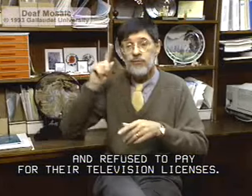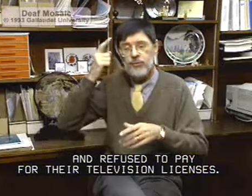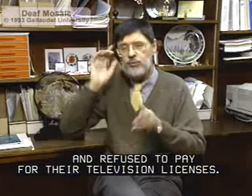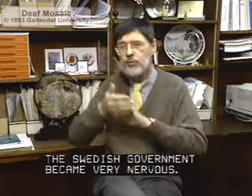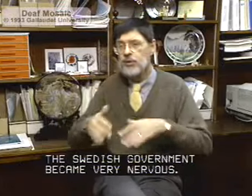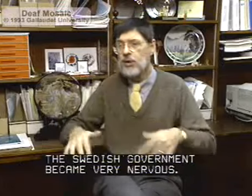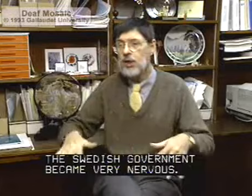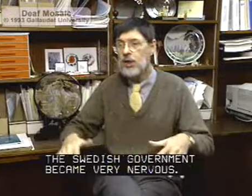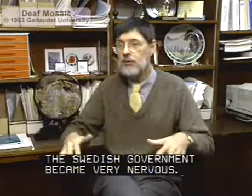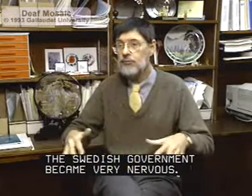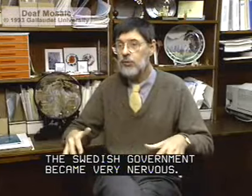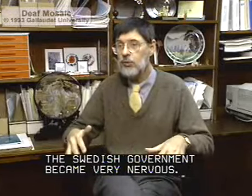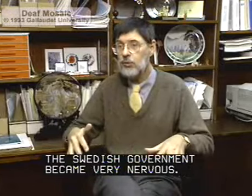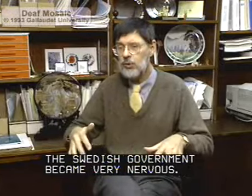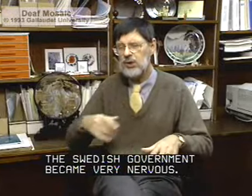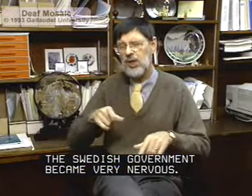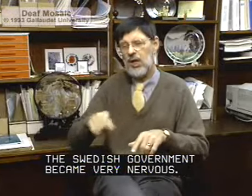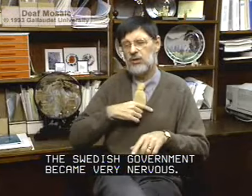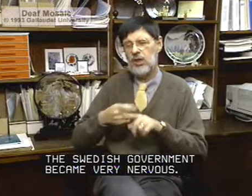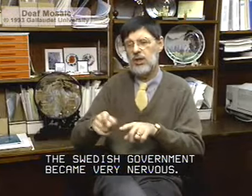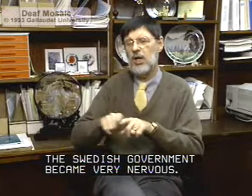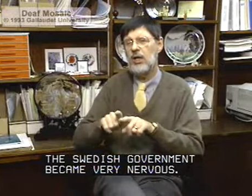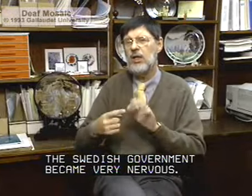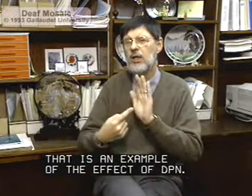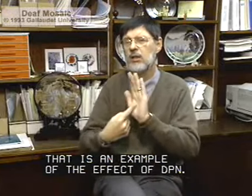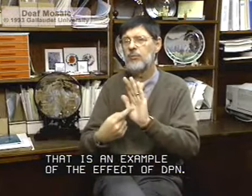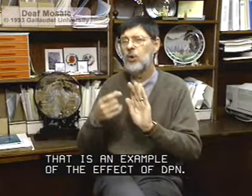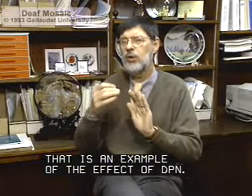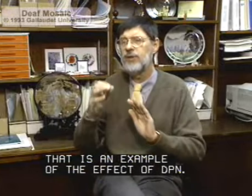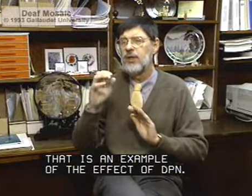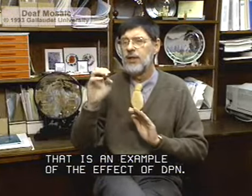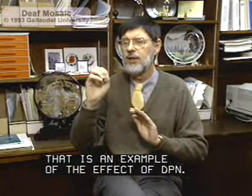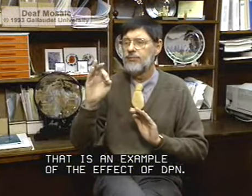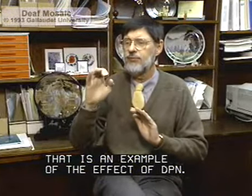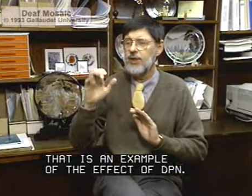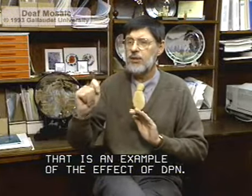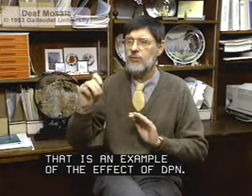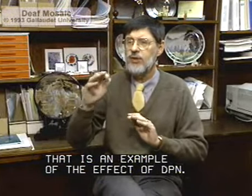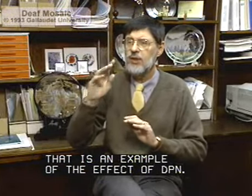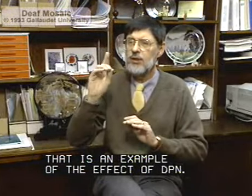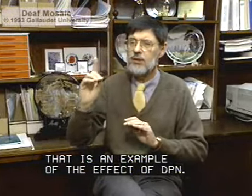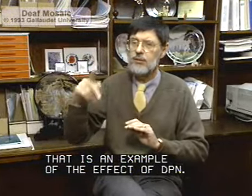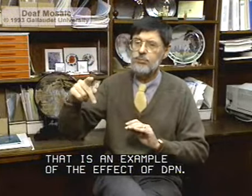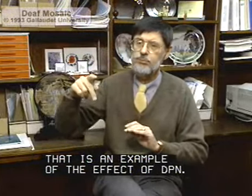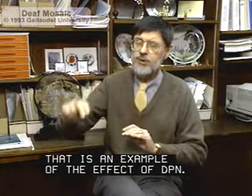The Swedish government became very nervous. That is an example of the effect of DPN.